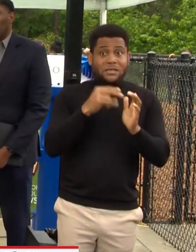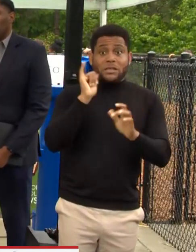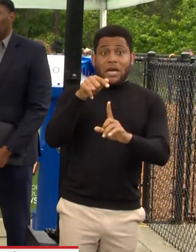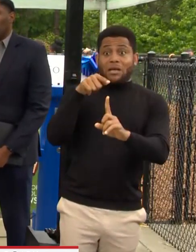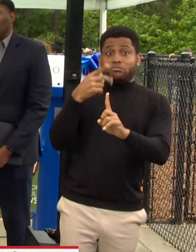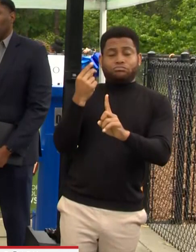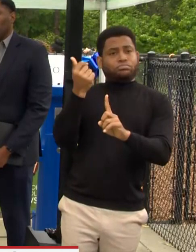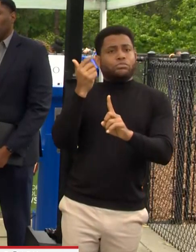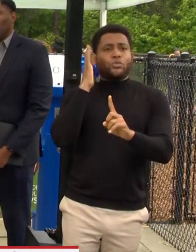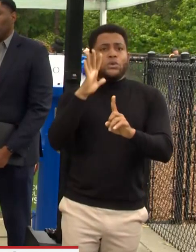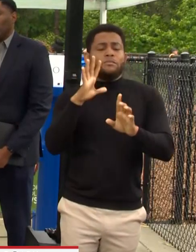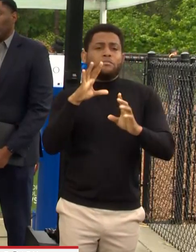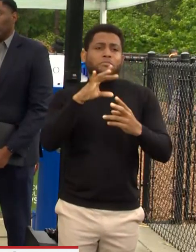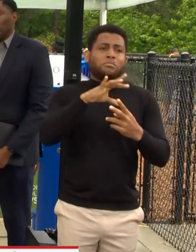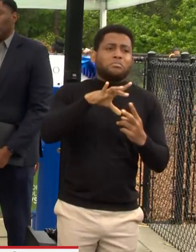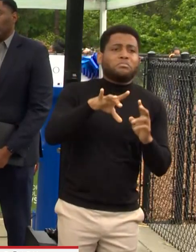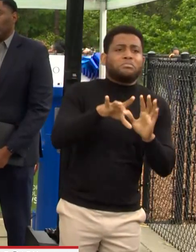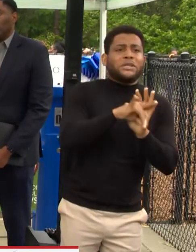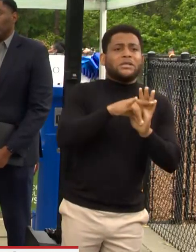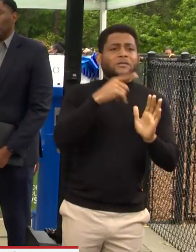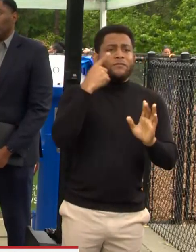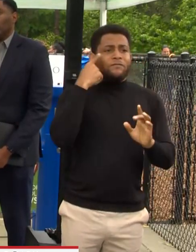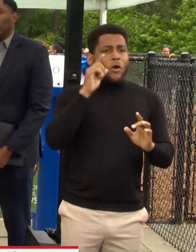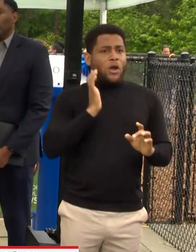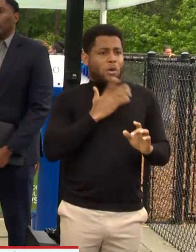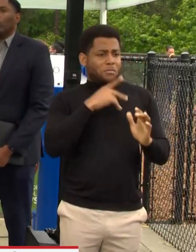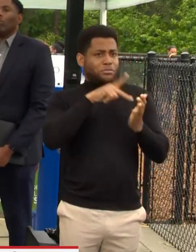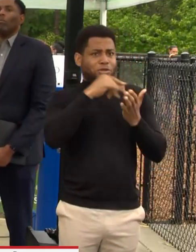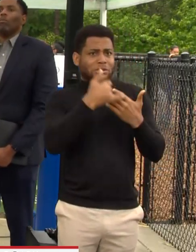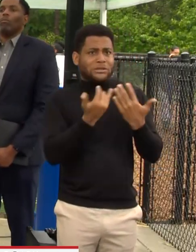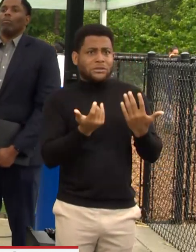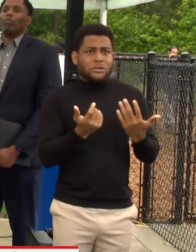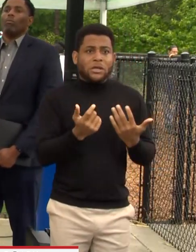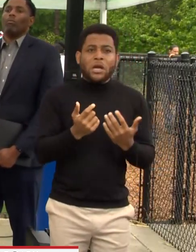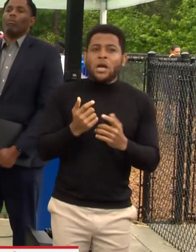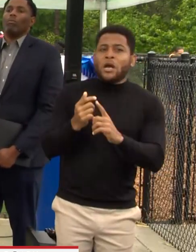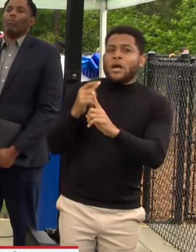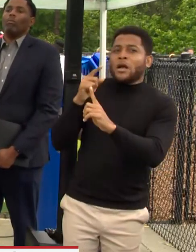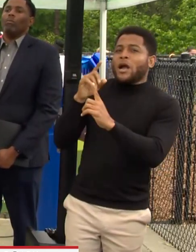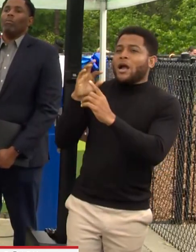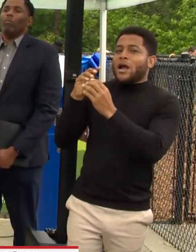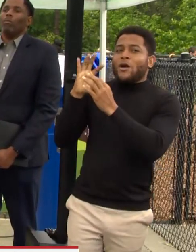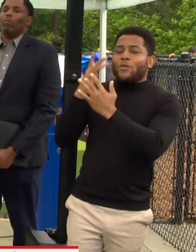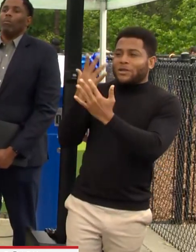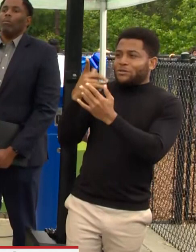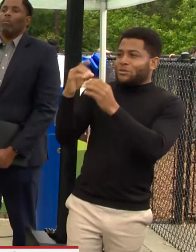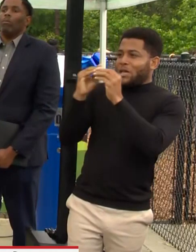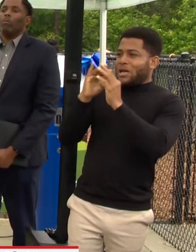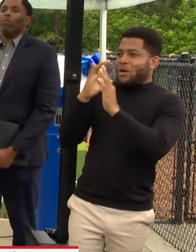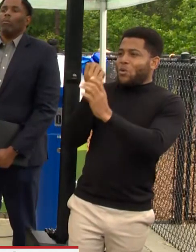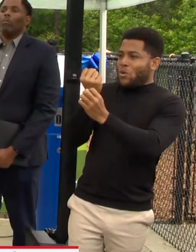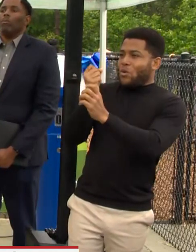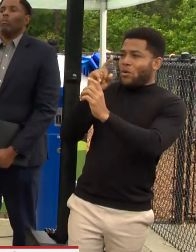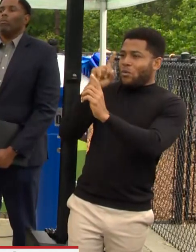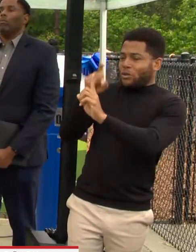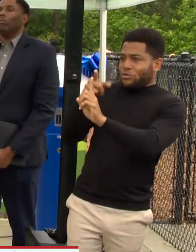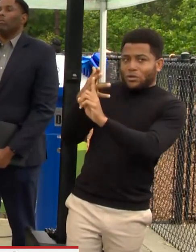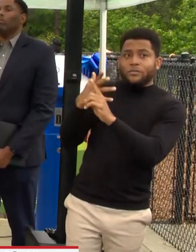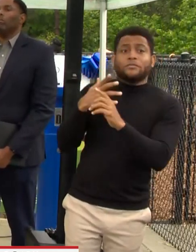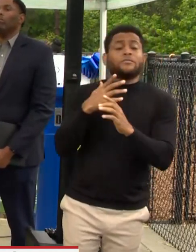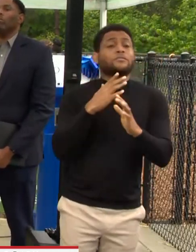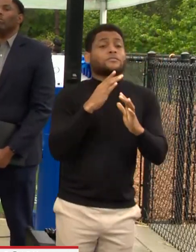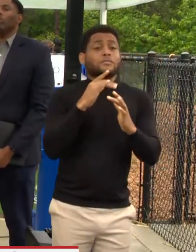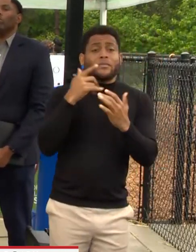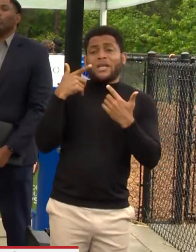our projects. And do you think in the letter Stephanie, that go out let's on let what's Megan going get a on- question in. Yeah, thank you. Finished. Thank you, Megan. With regard